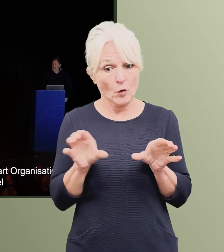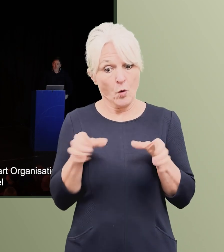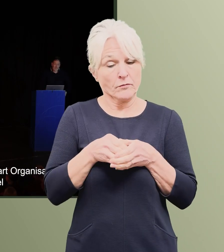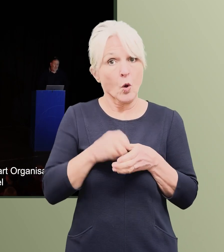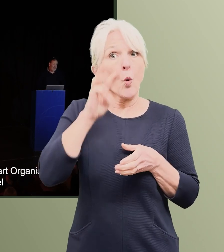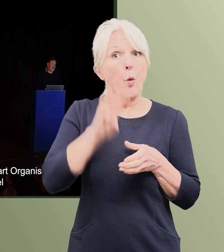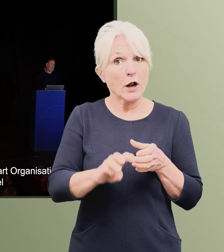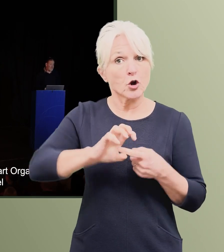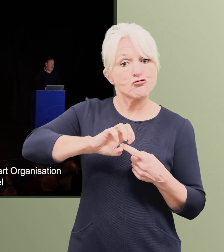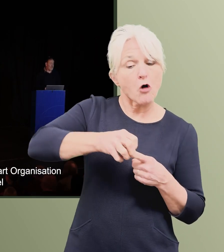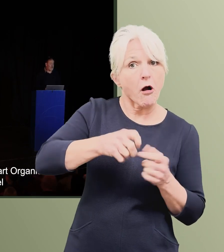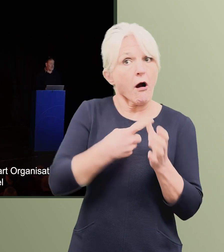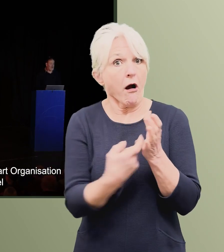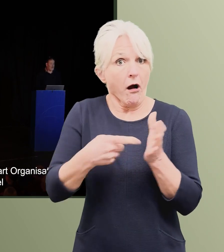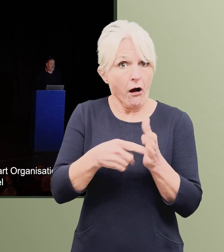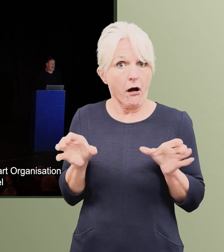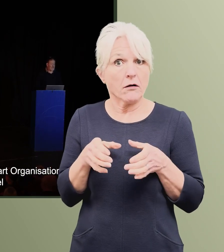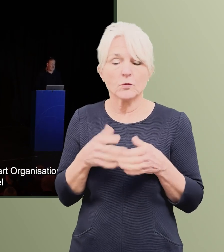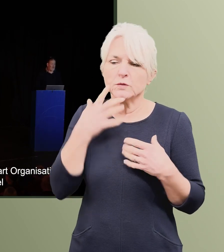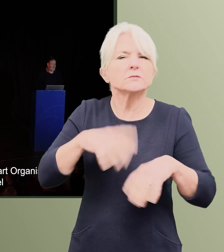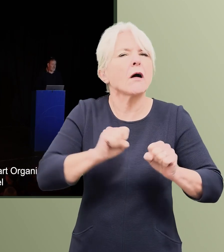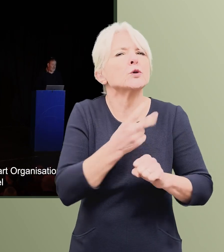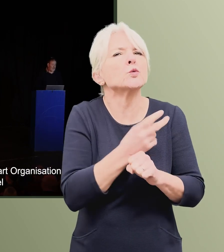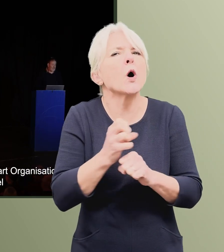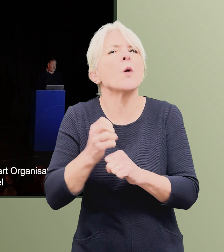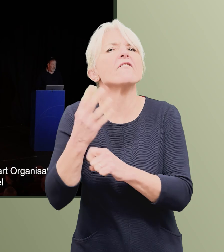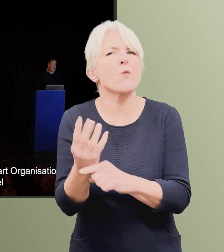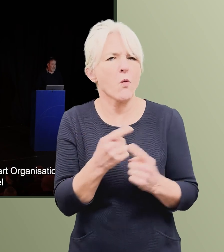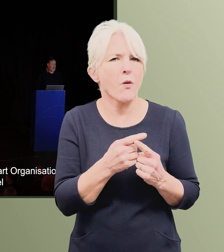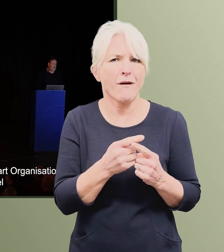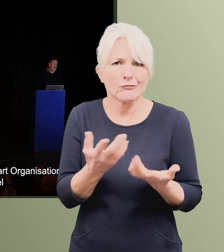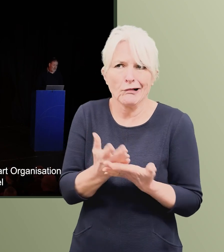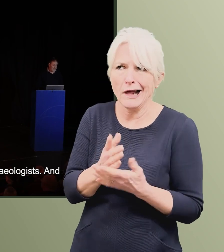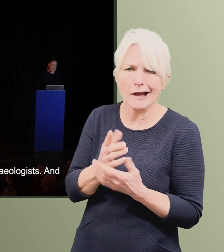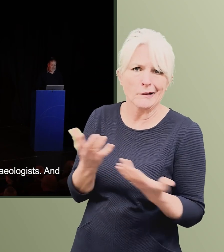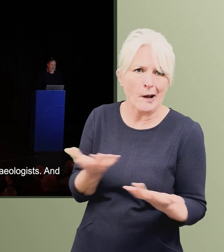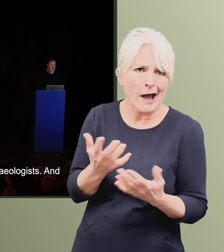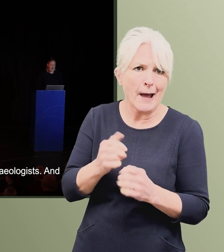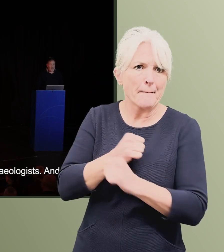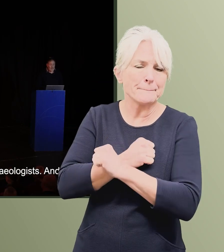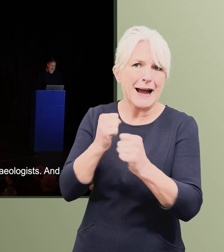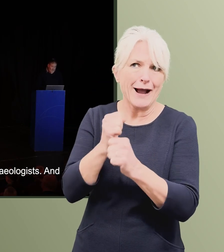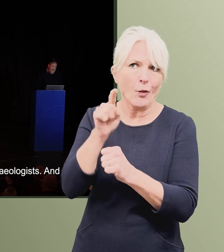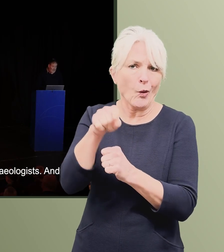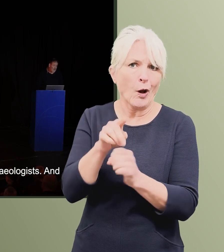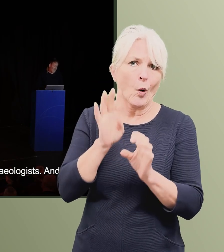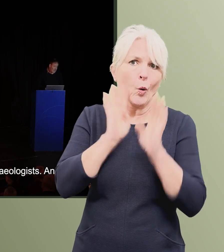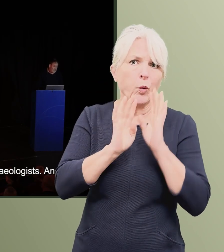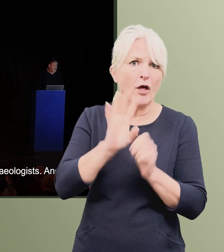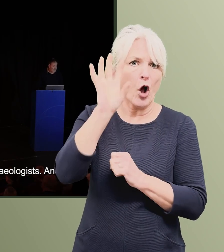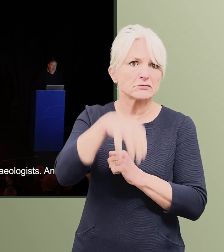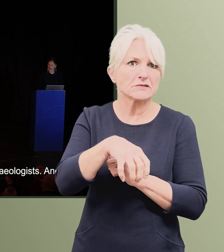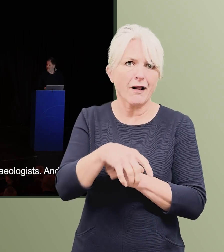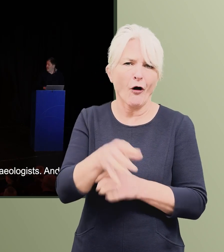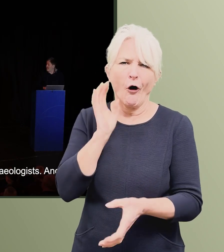team. We've been working, the Welsh Rock Art Organisation started off in 2004 in a youth hostel in Bangor. Plenty of drink, of